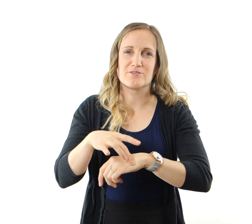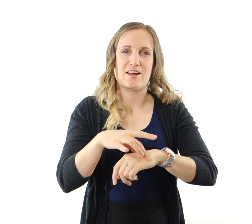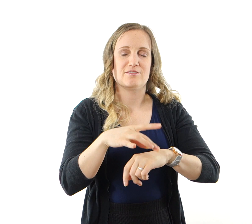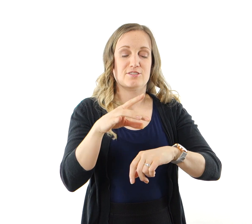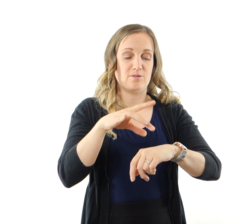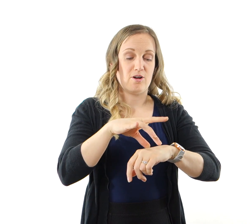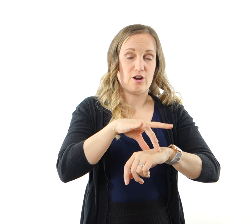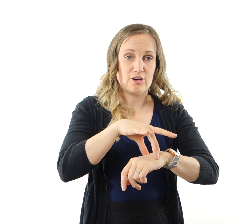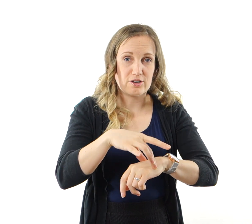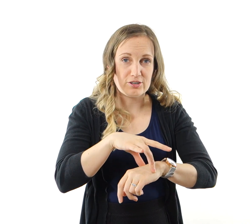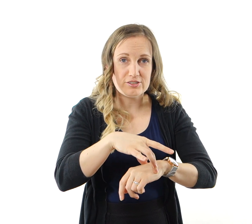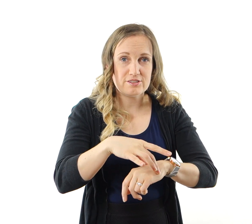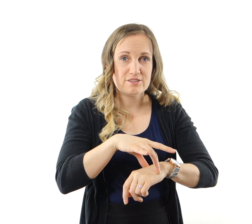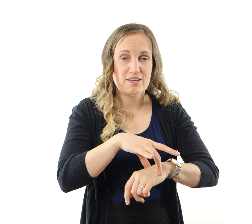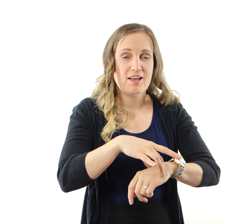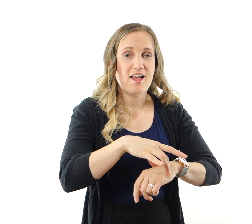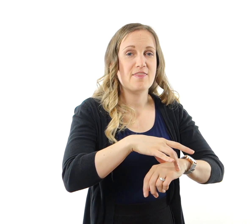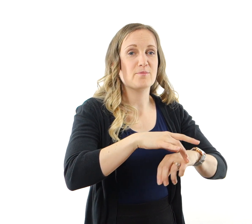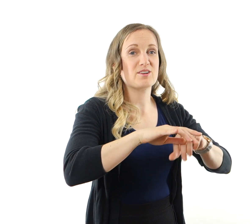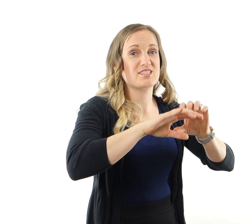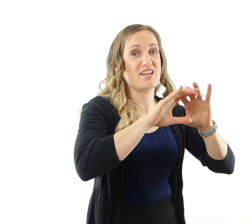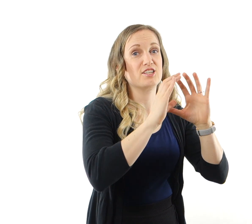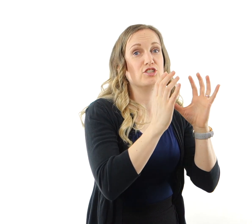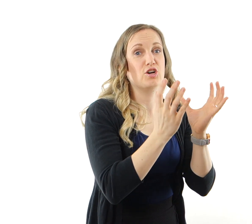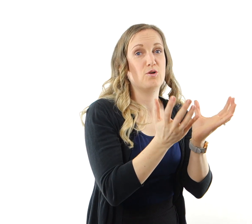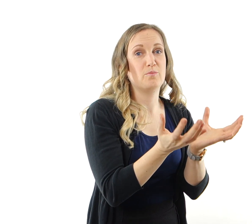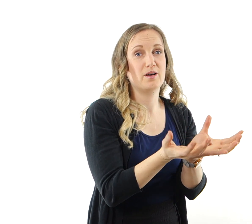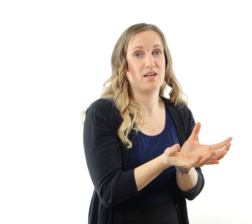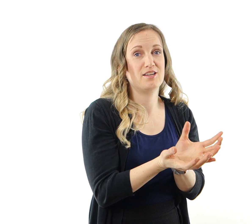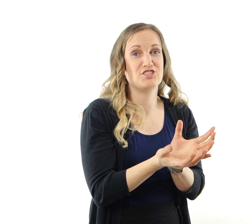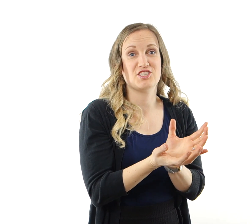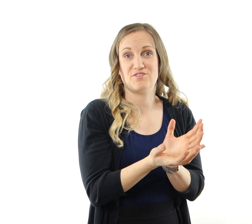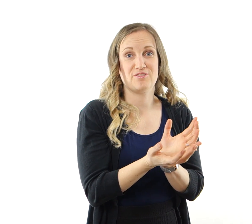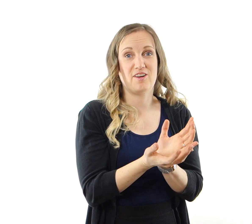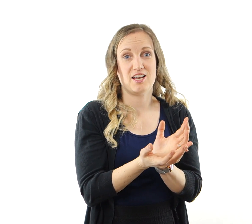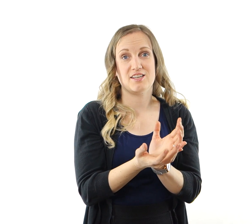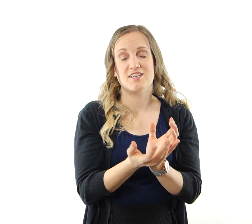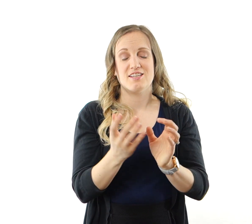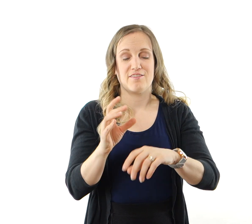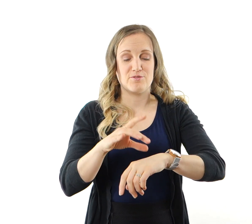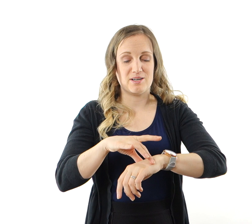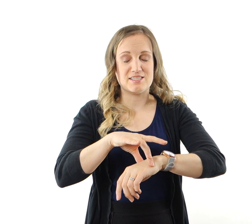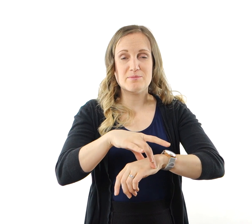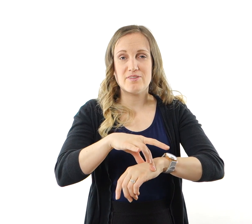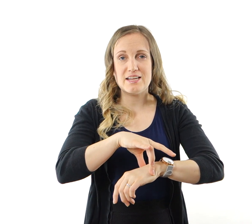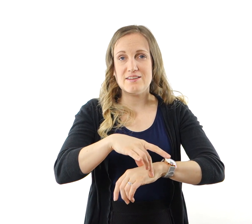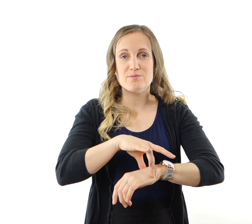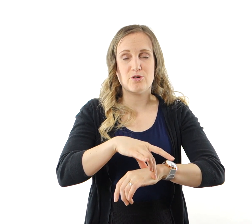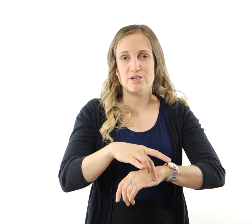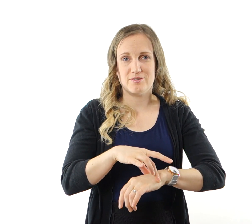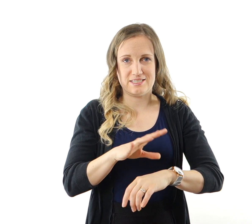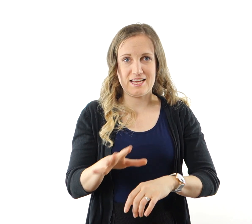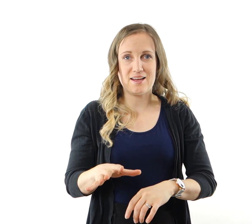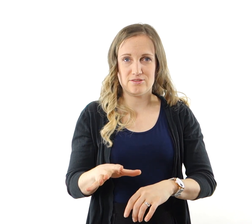around. So earth. And then we're going to sign globe just for fun. If you want to simplify it even more, you can take out the